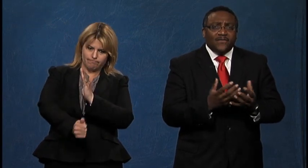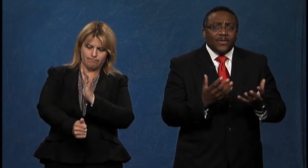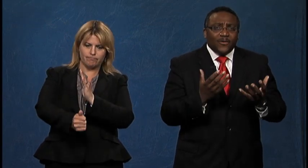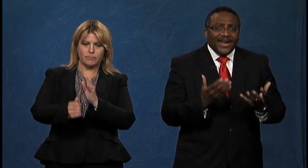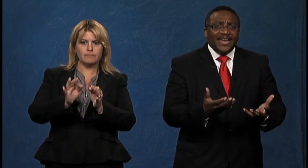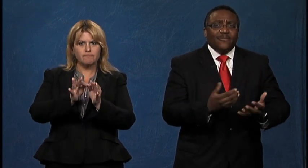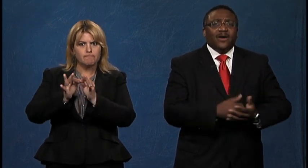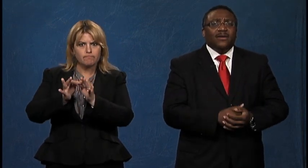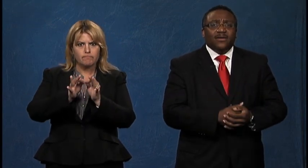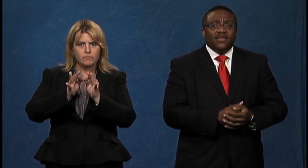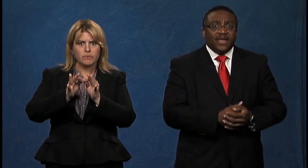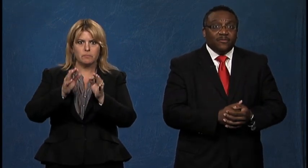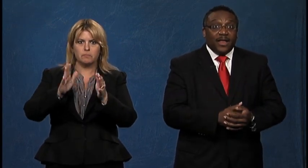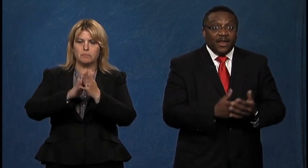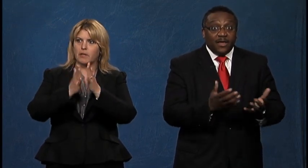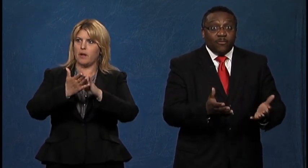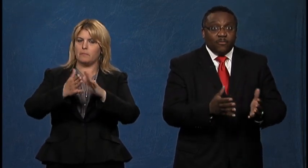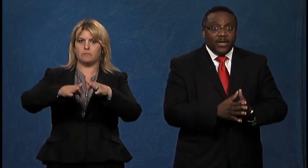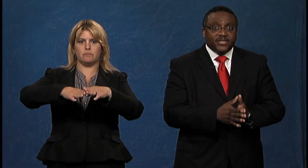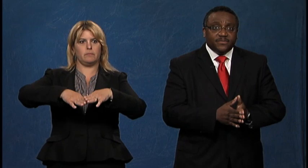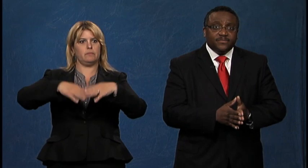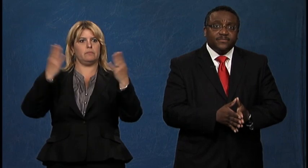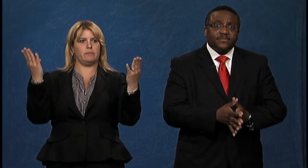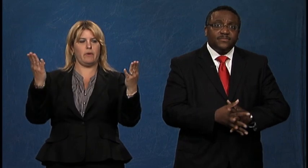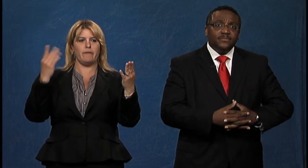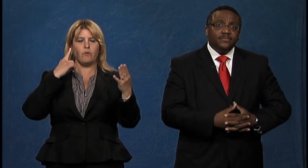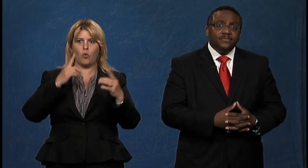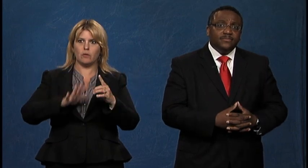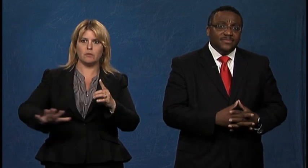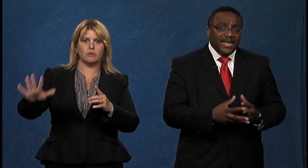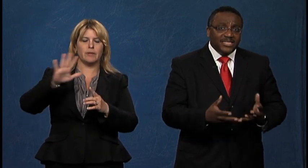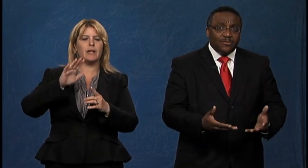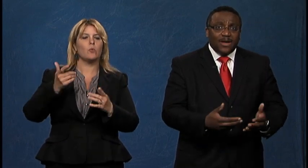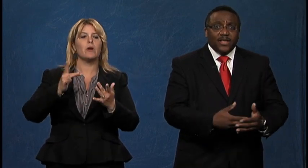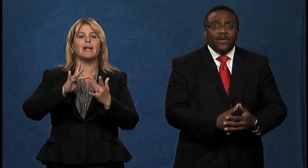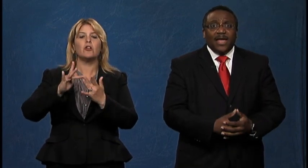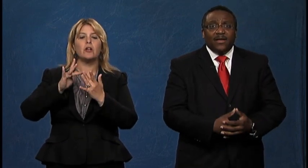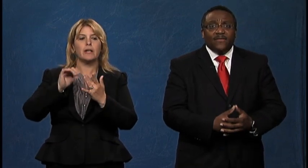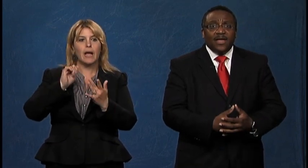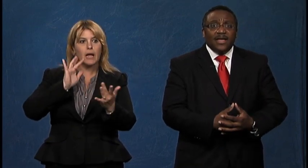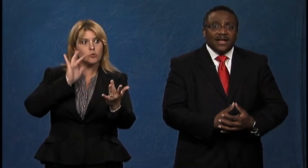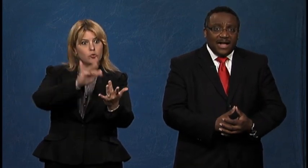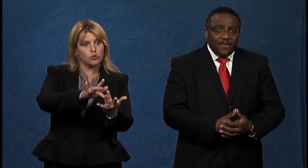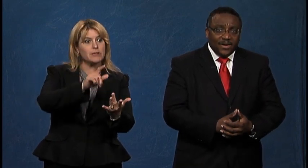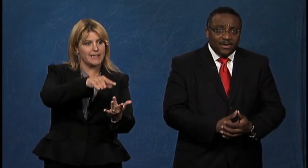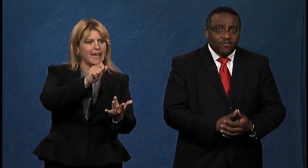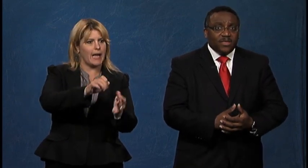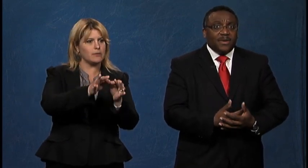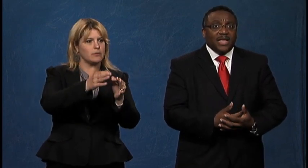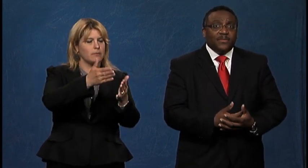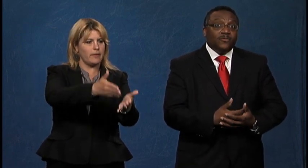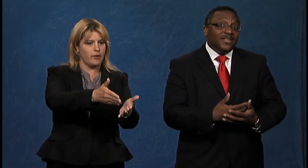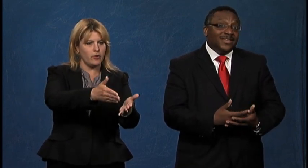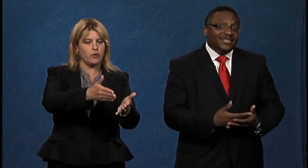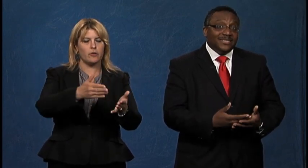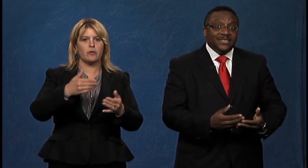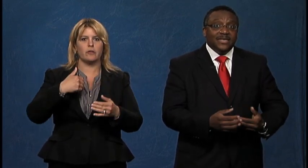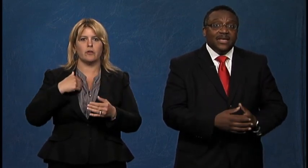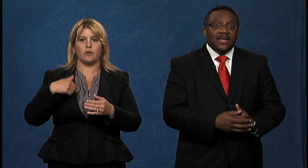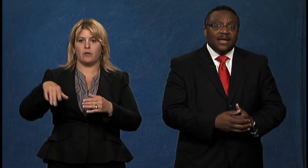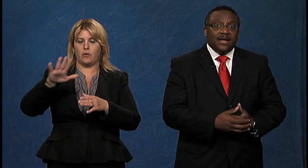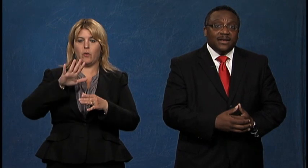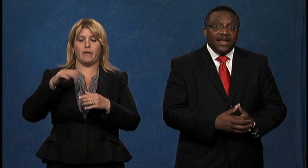and make it available anywhere the internet will reach. Nationwide, you have competent, responsible,